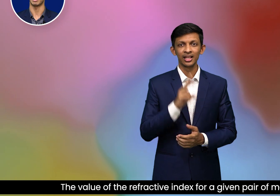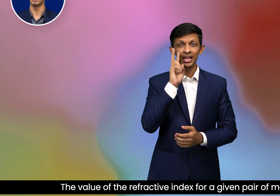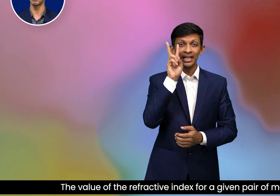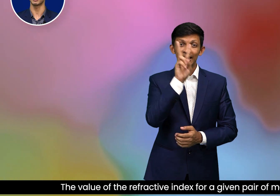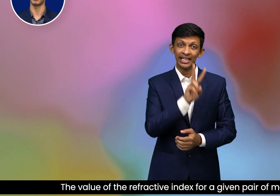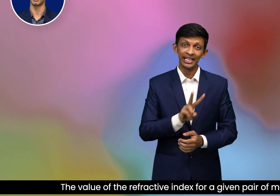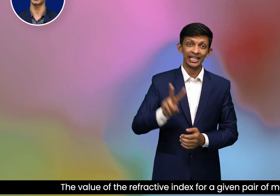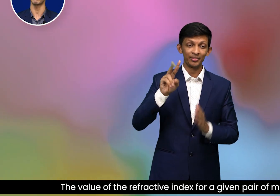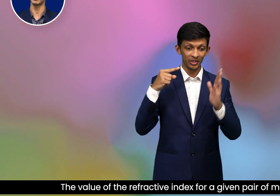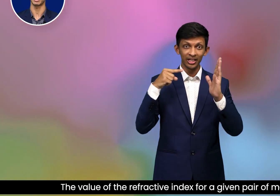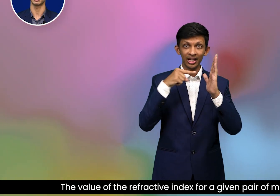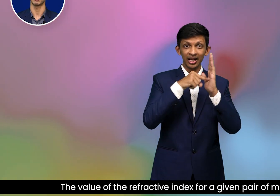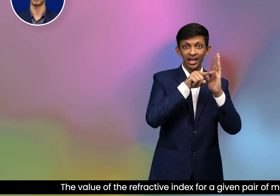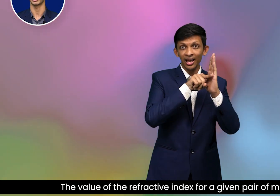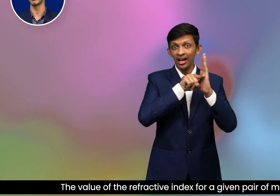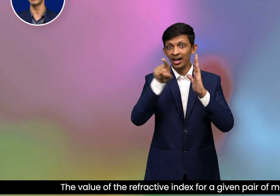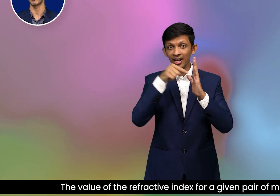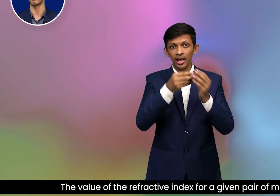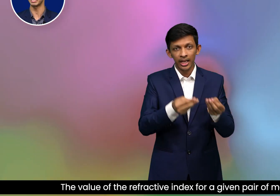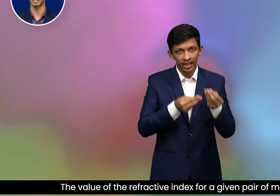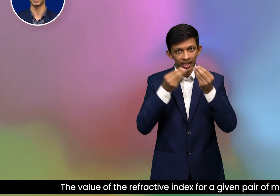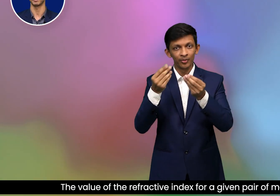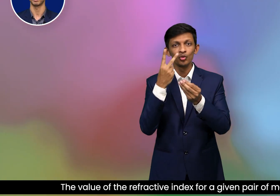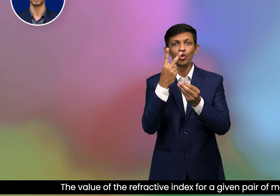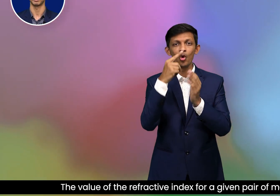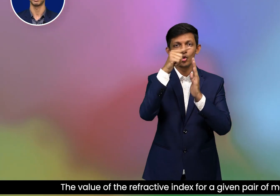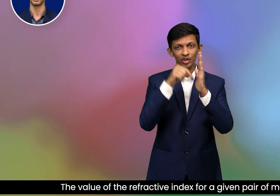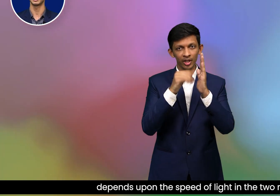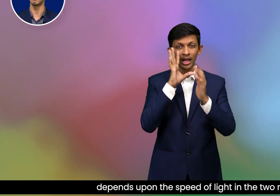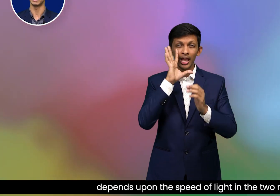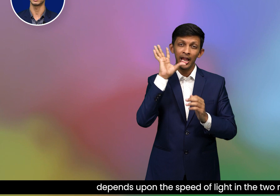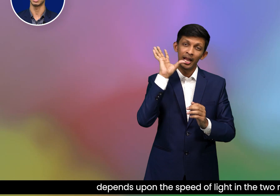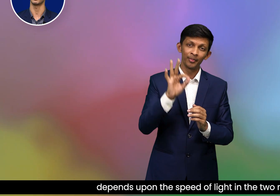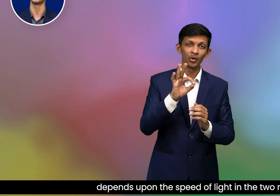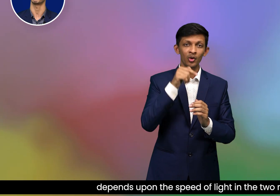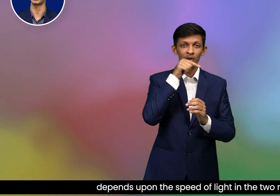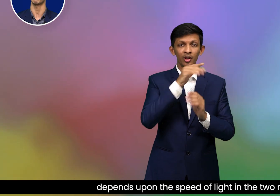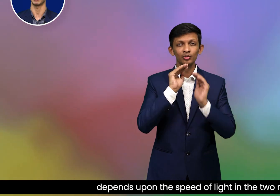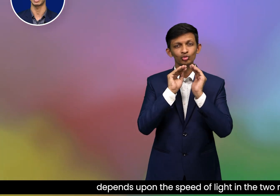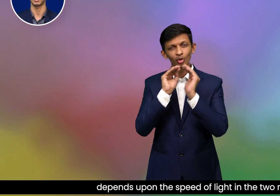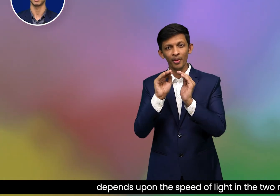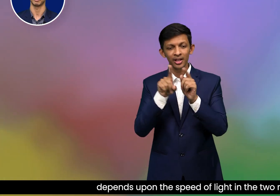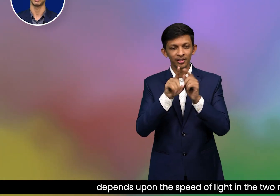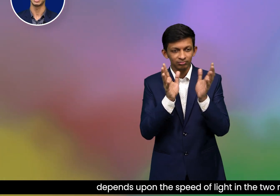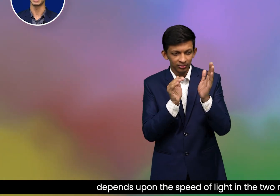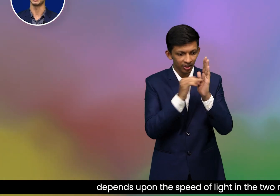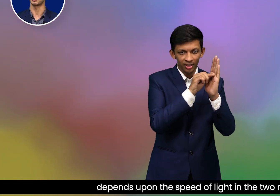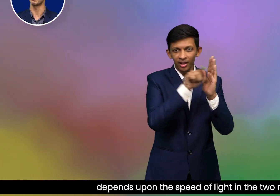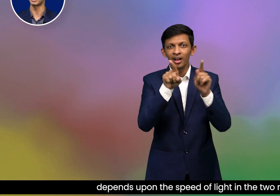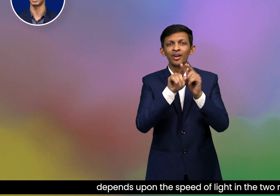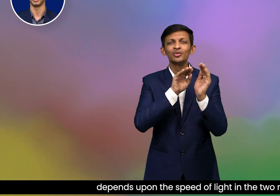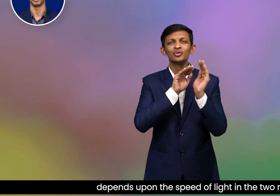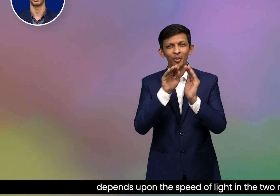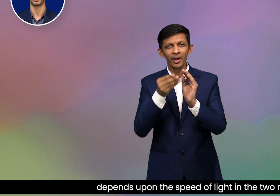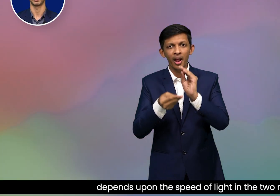The value of the refractive index for a given pair of media depends upon the speed of light in the